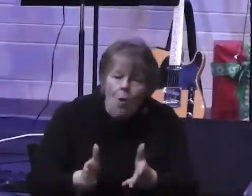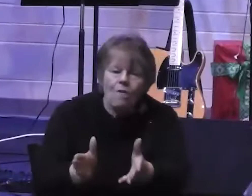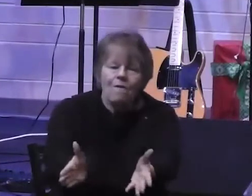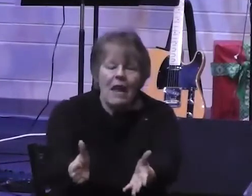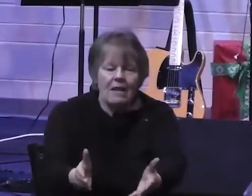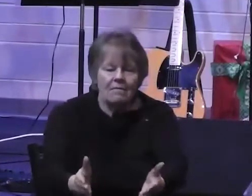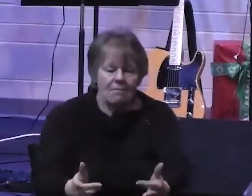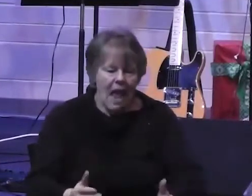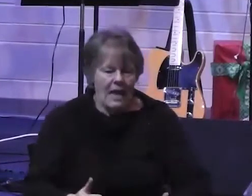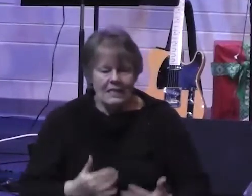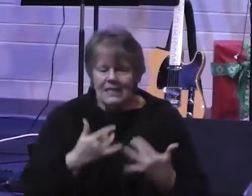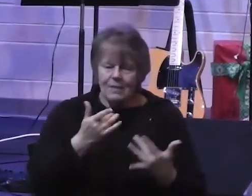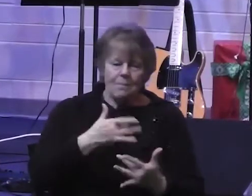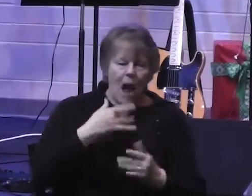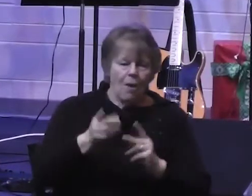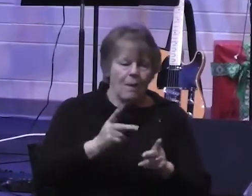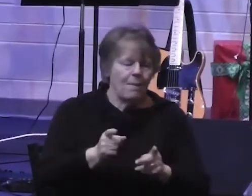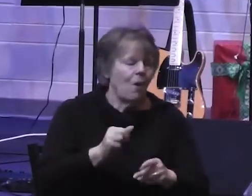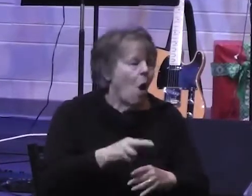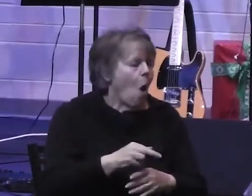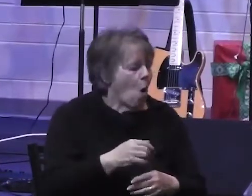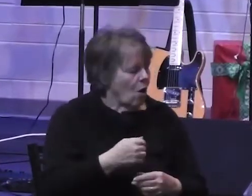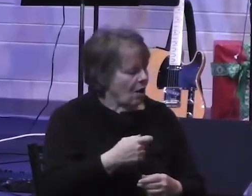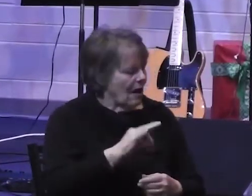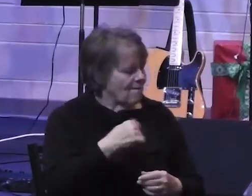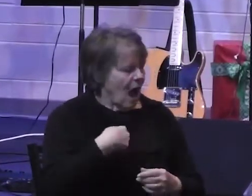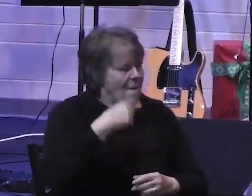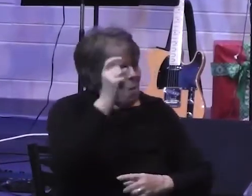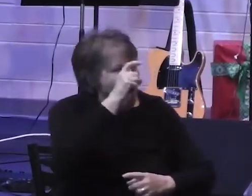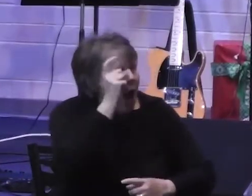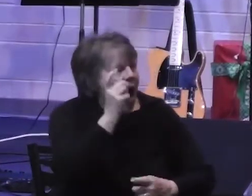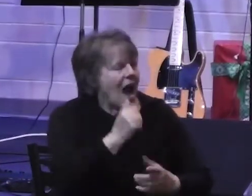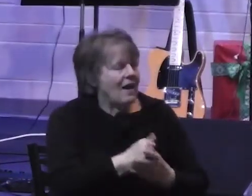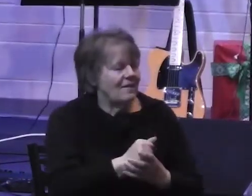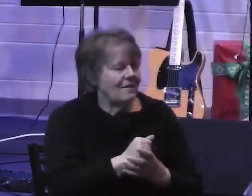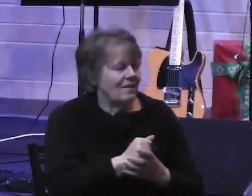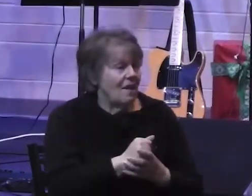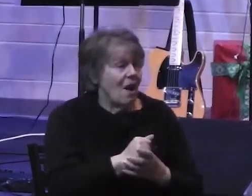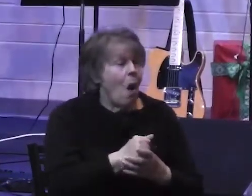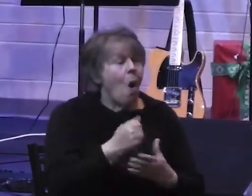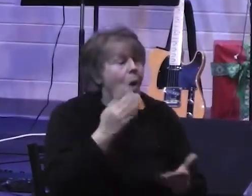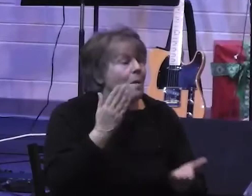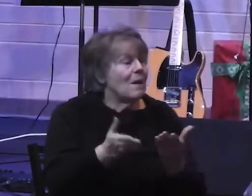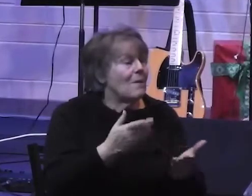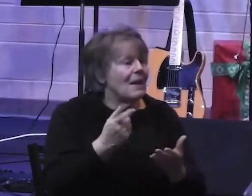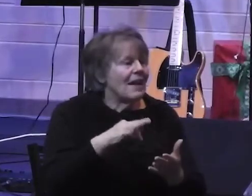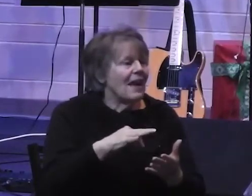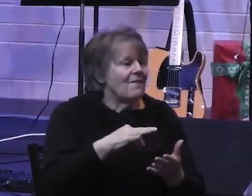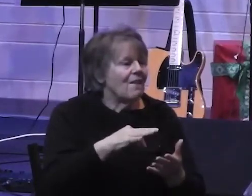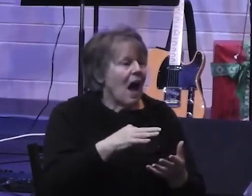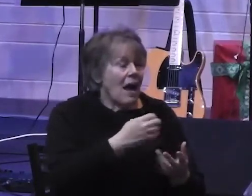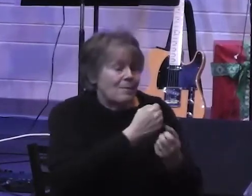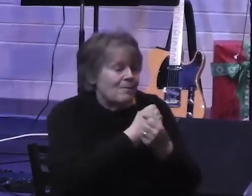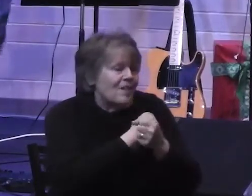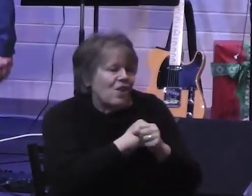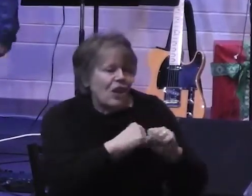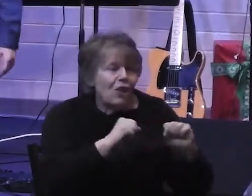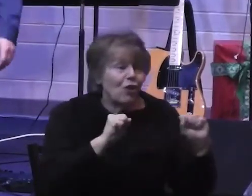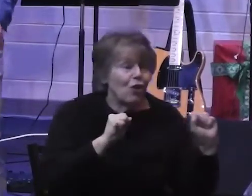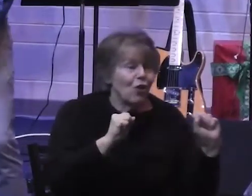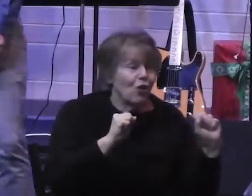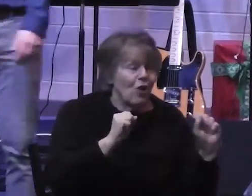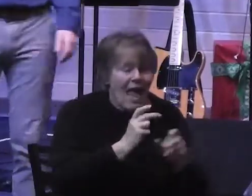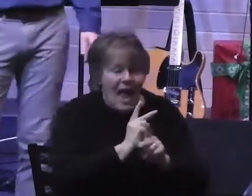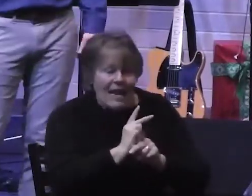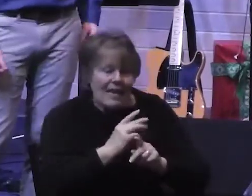knowledgeable enough, like Paul said. For some of us, we live by the law of security. Maybe if I keep me and my own safe and secure,